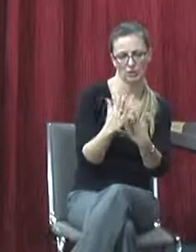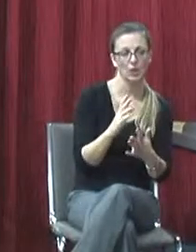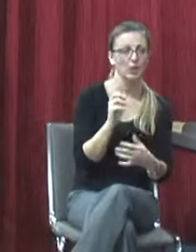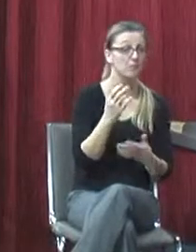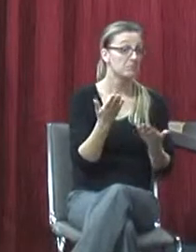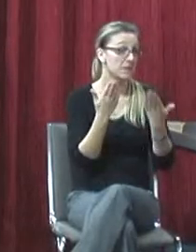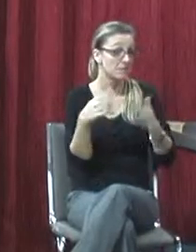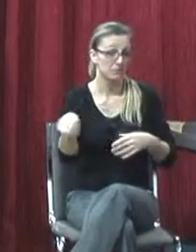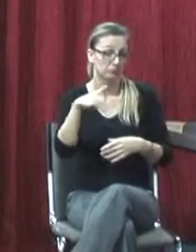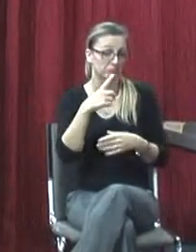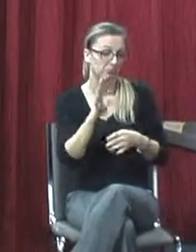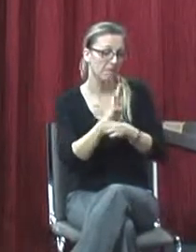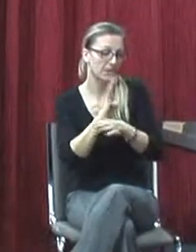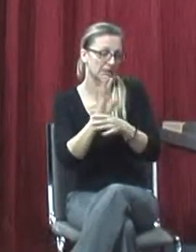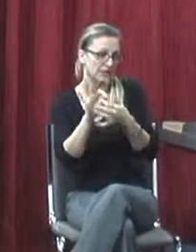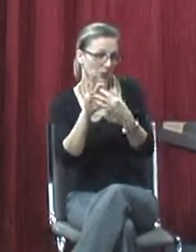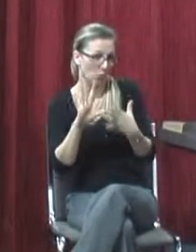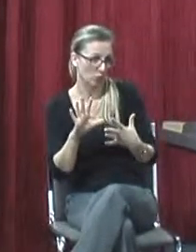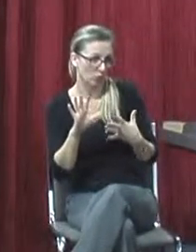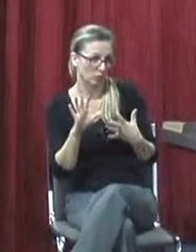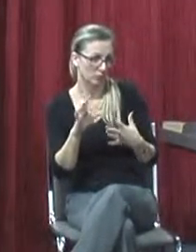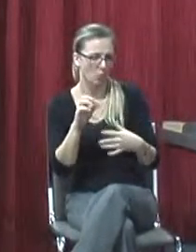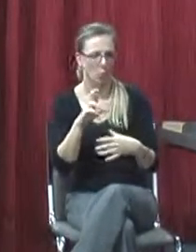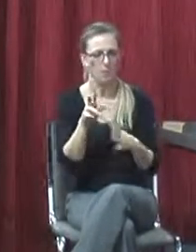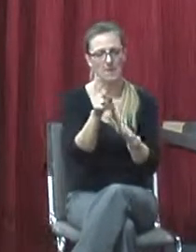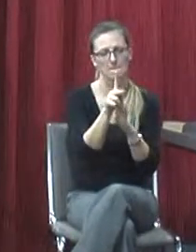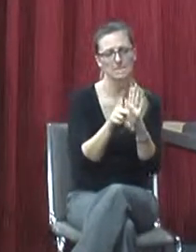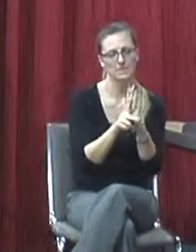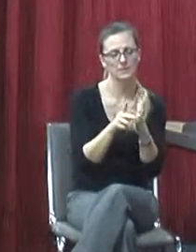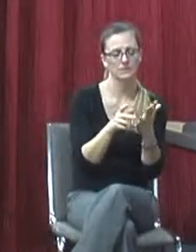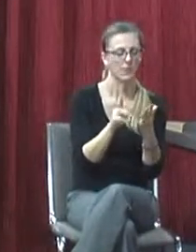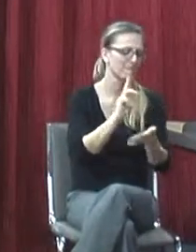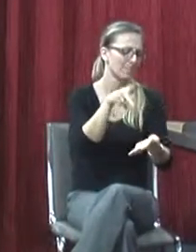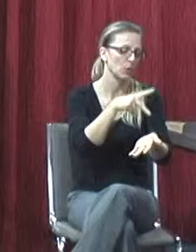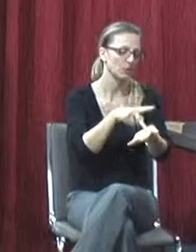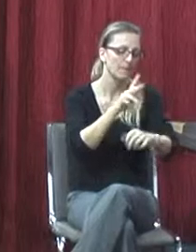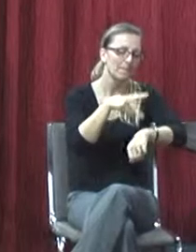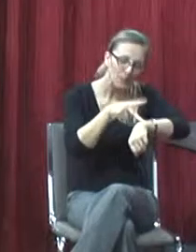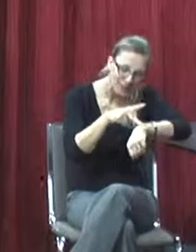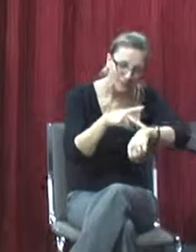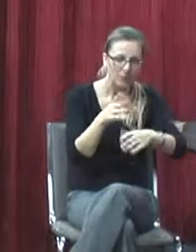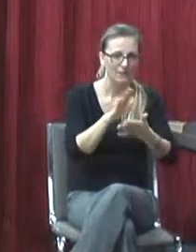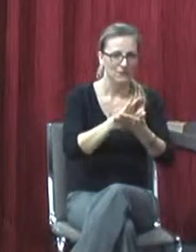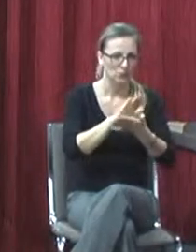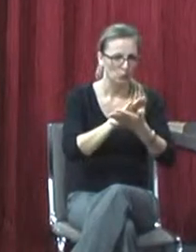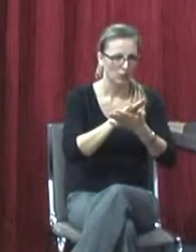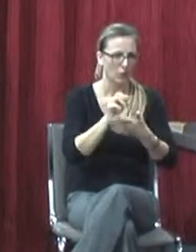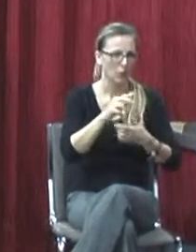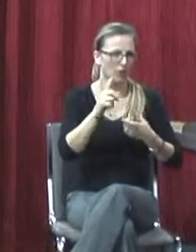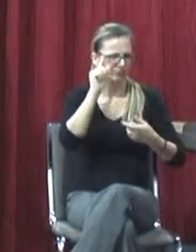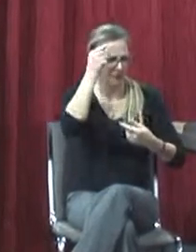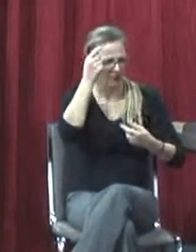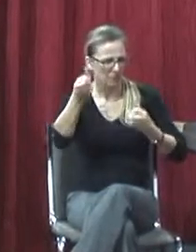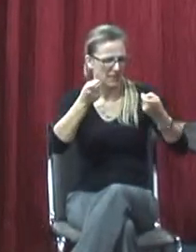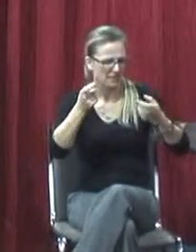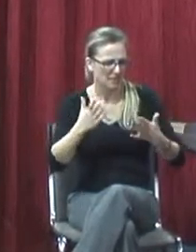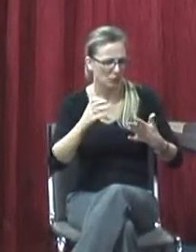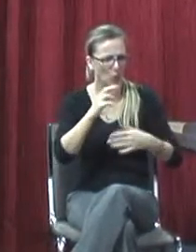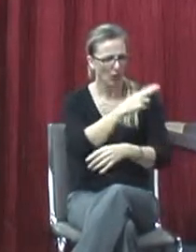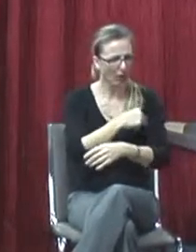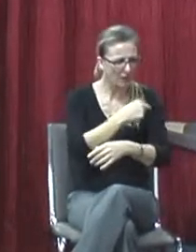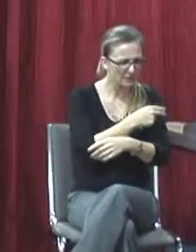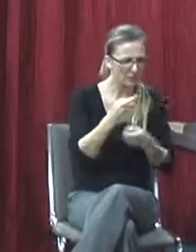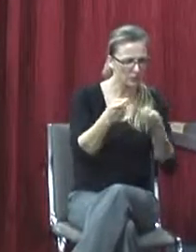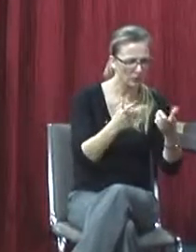as some of you are, or the principal of a school, or a government administrator, or a hospital director,